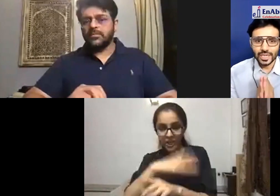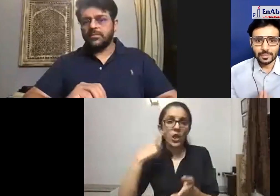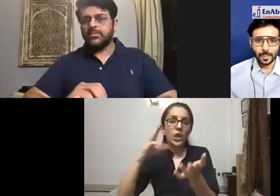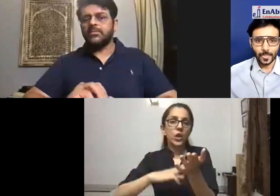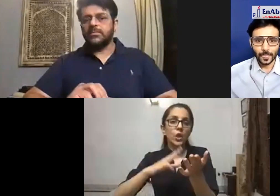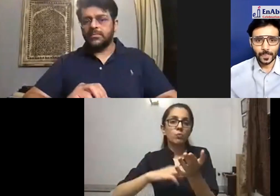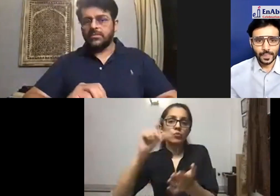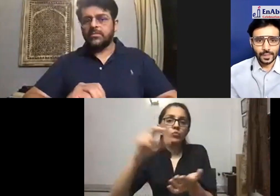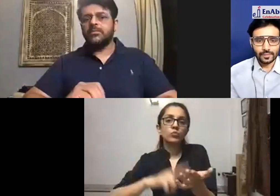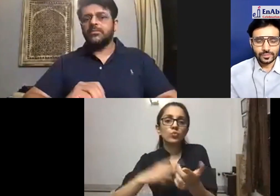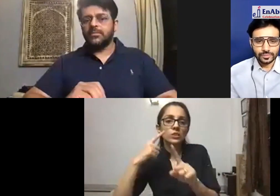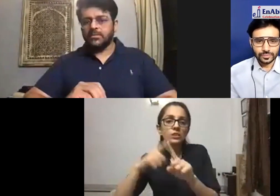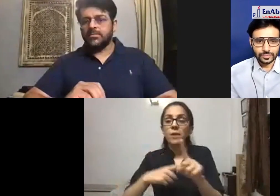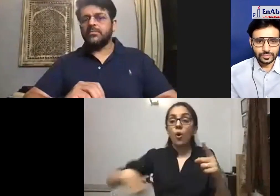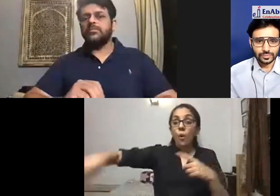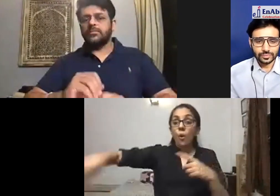time.